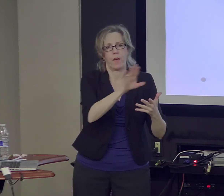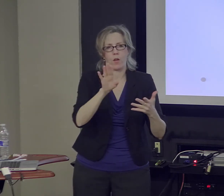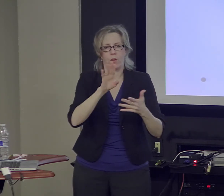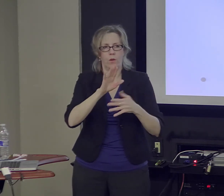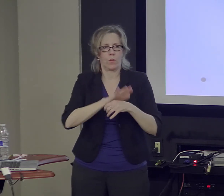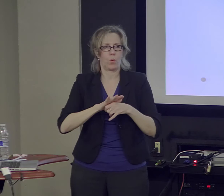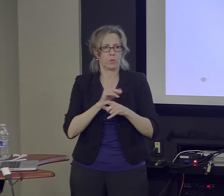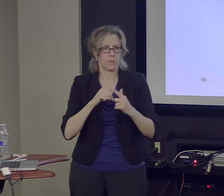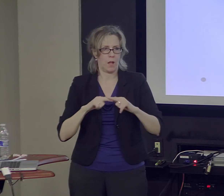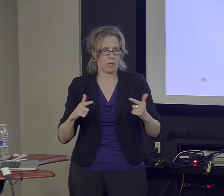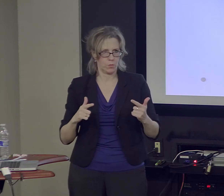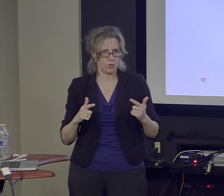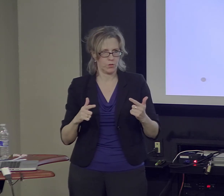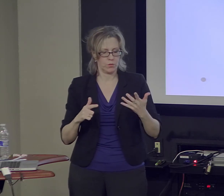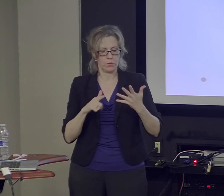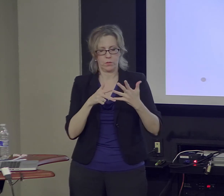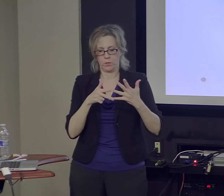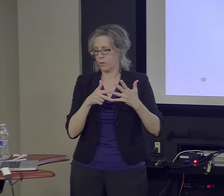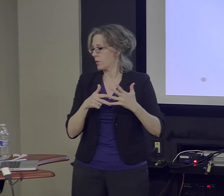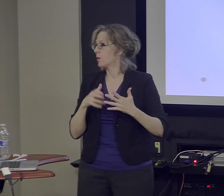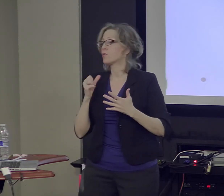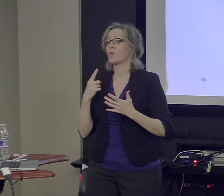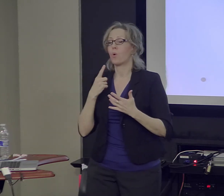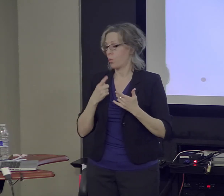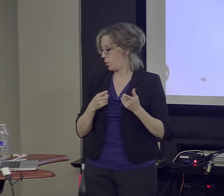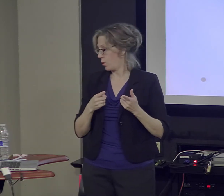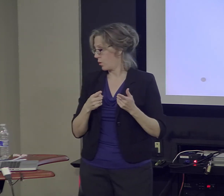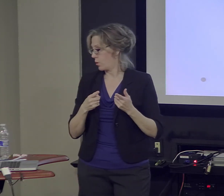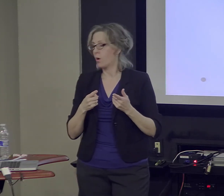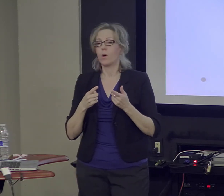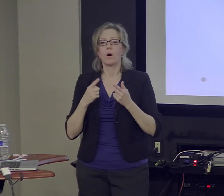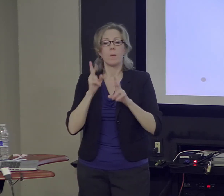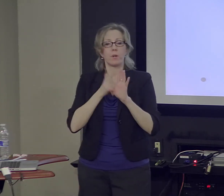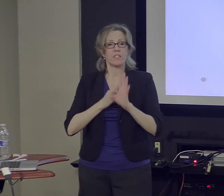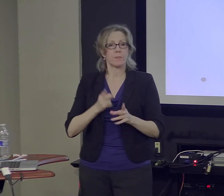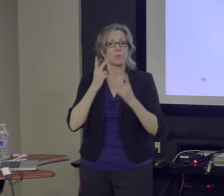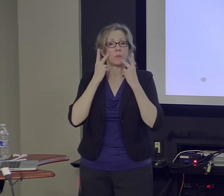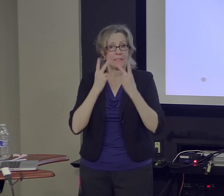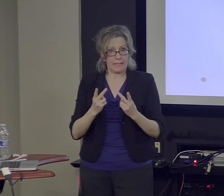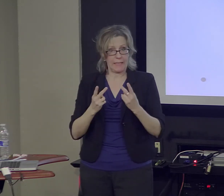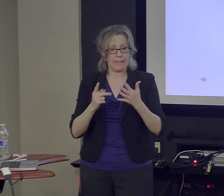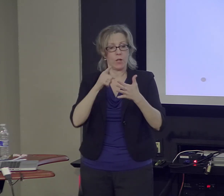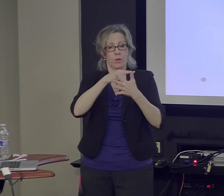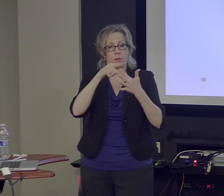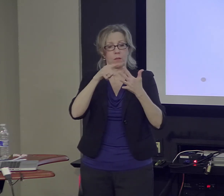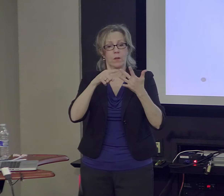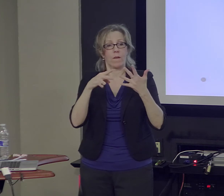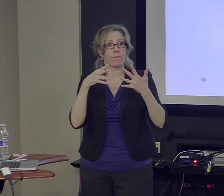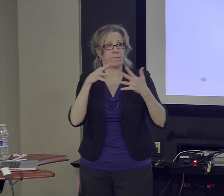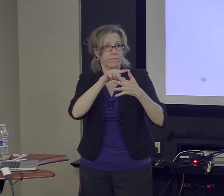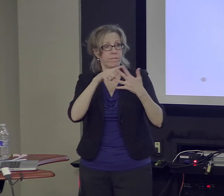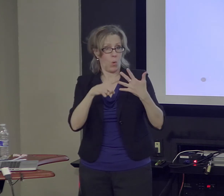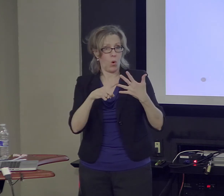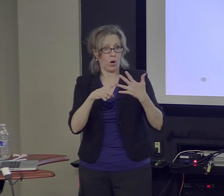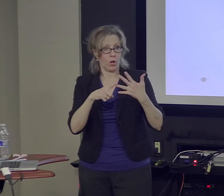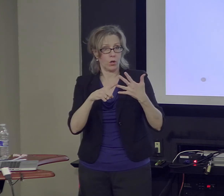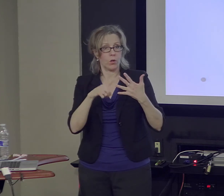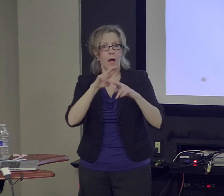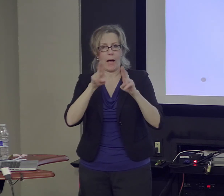The last 2 were actually interpreted texts. So what the participants will see are the first